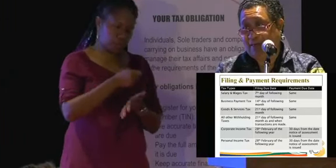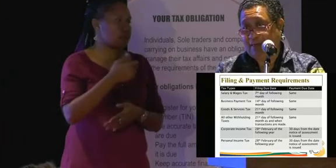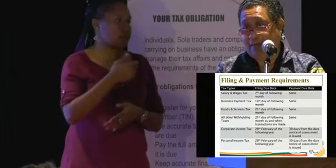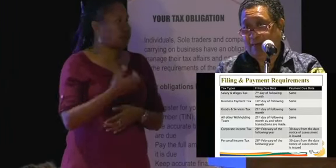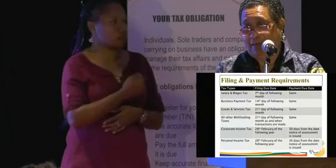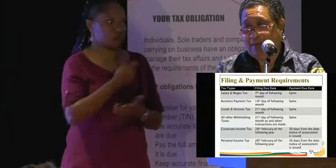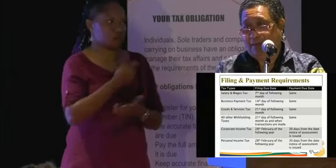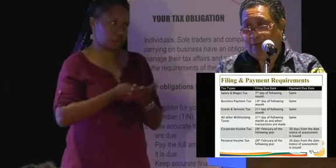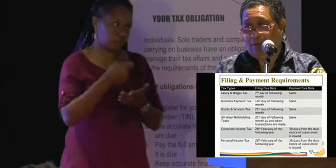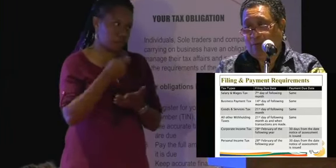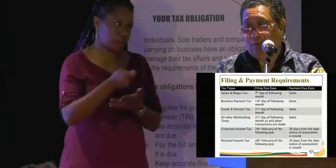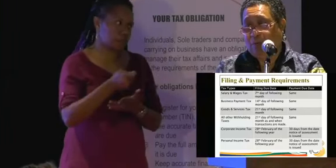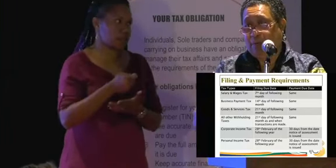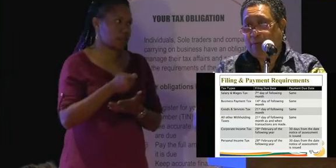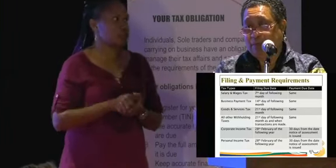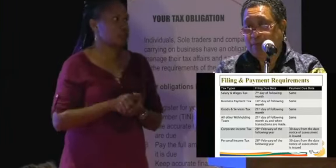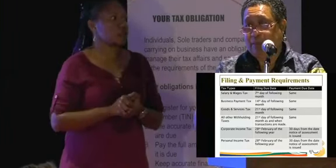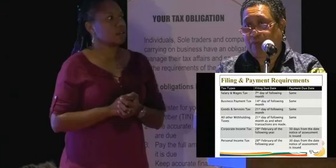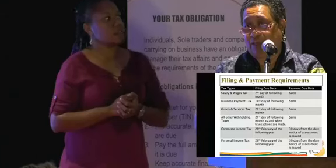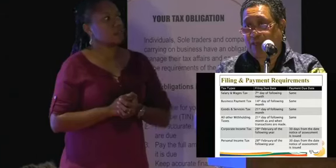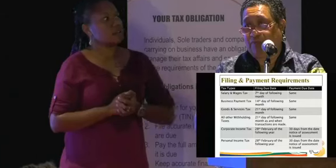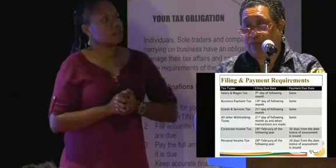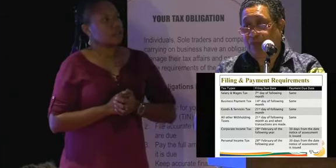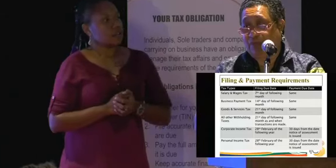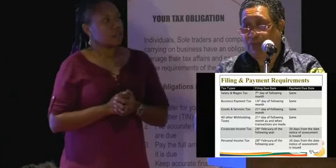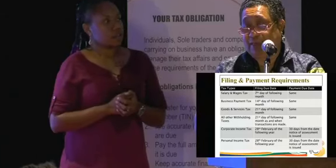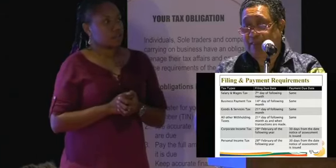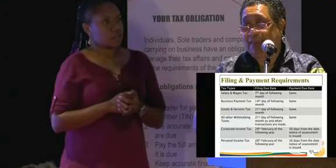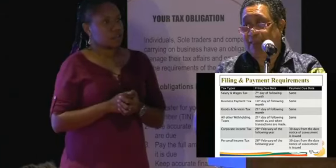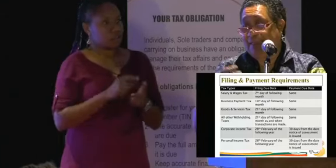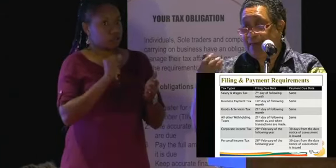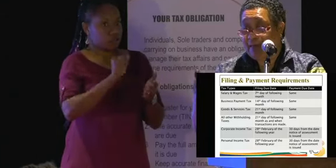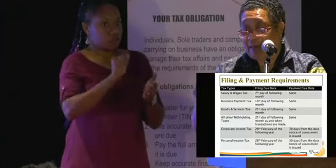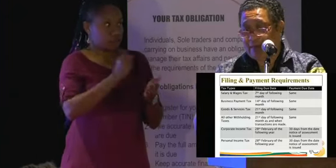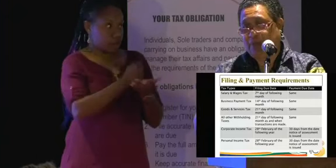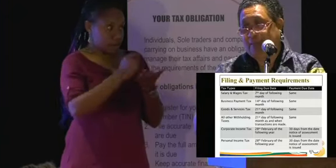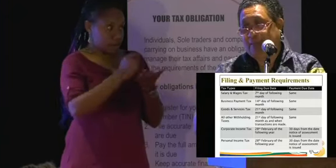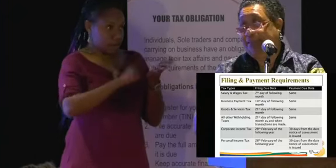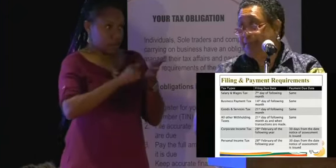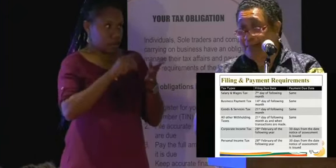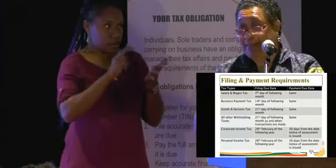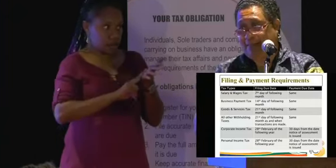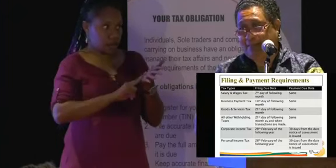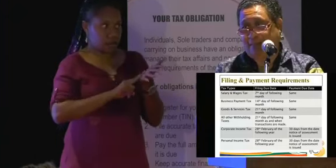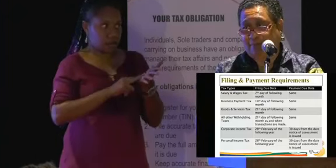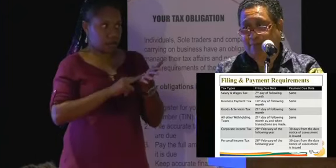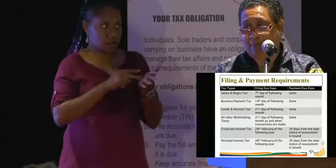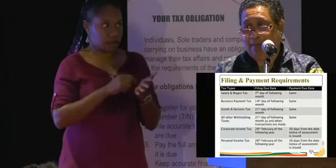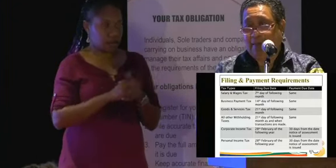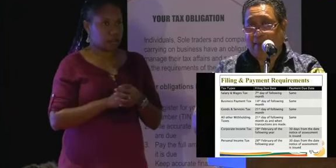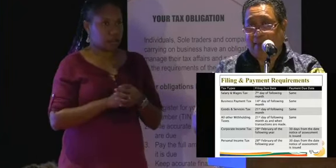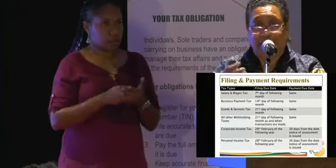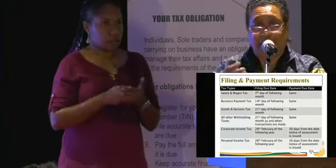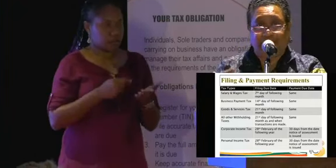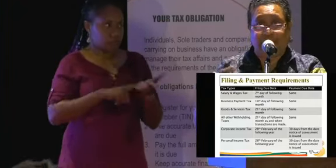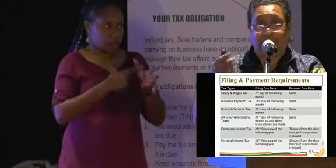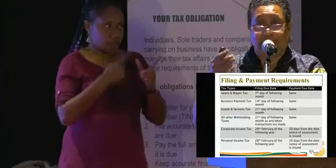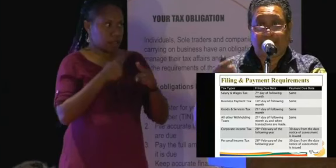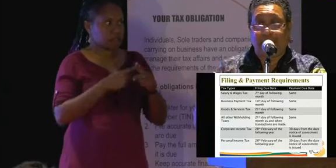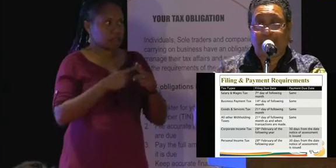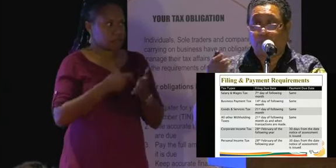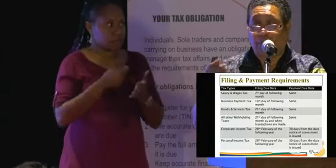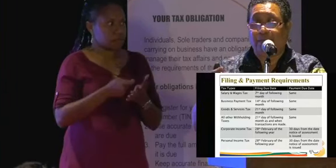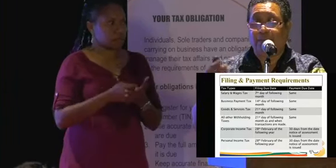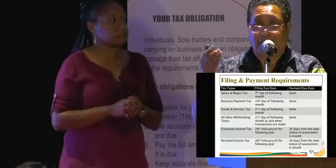registration. When we process your TIN registrations, they are captured in the tax system. And